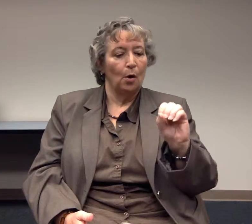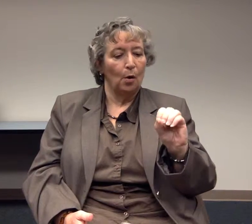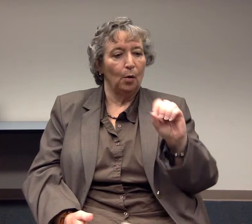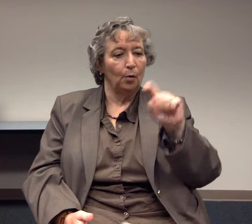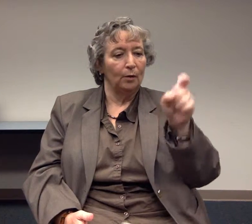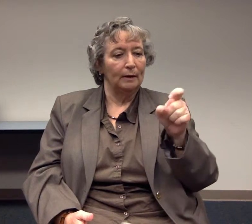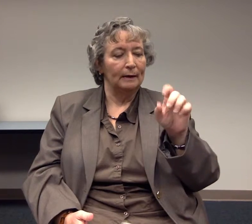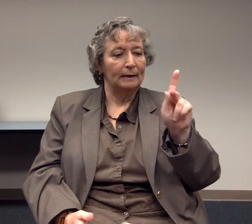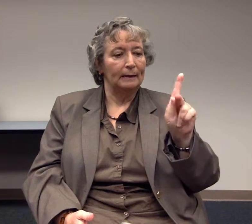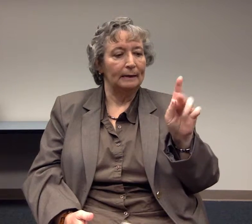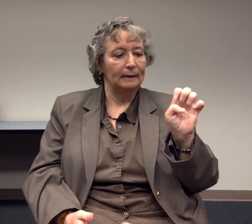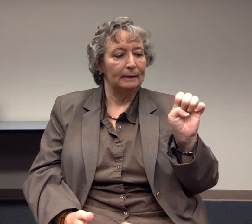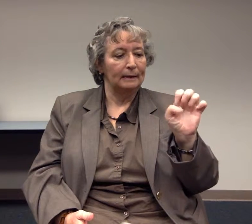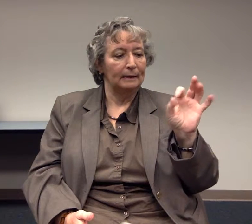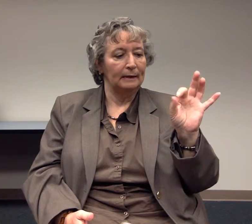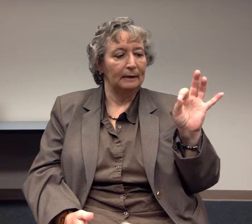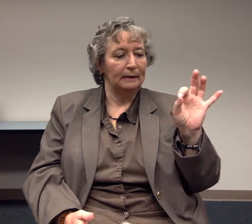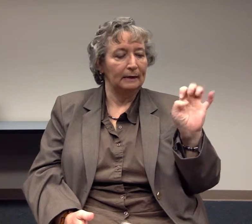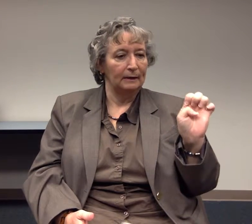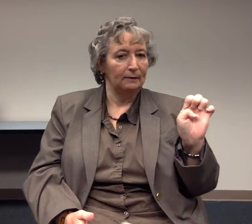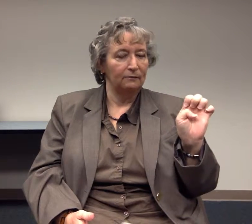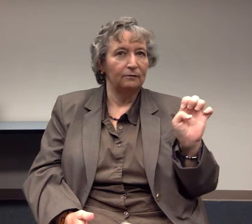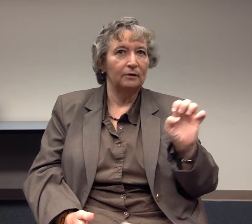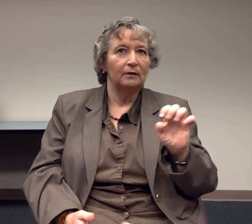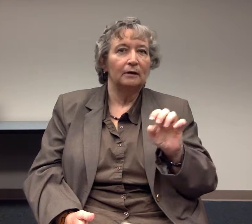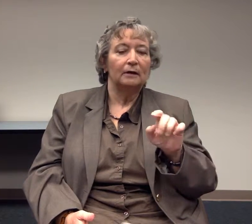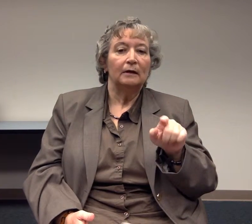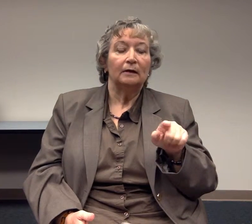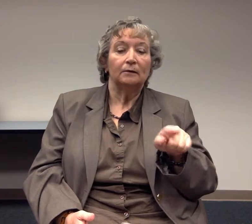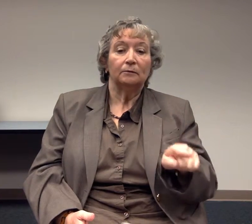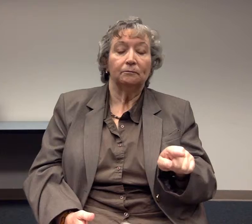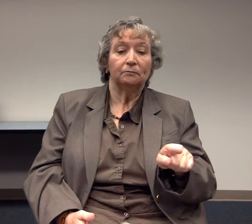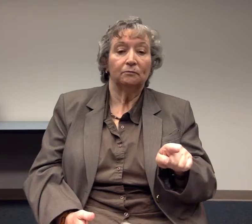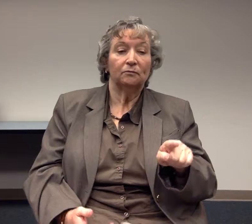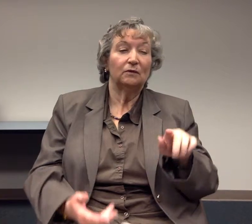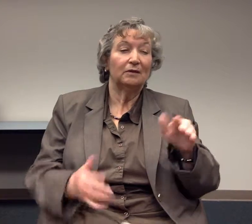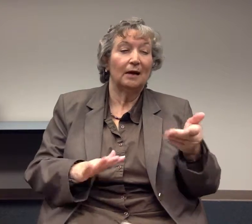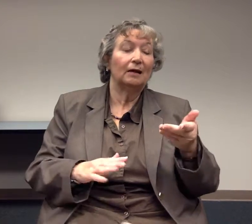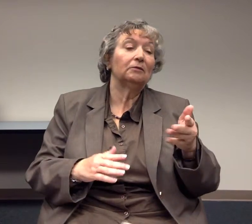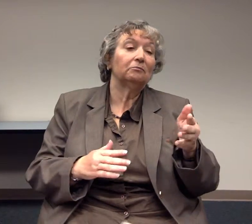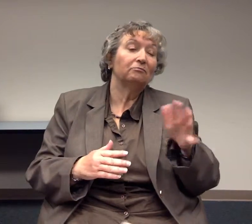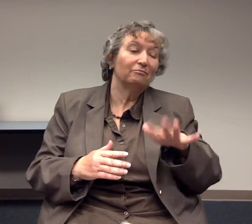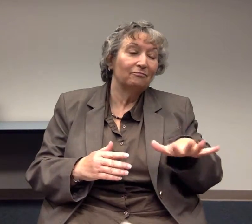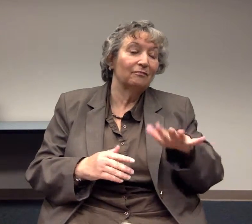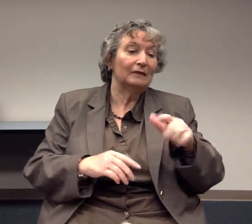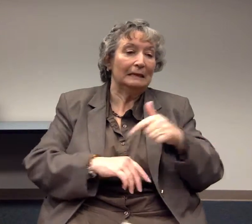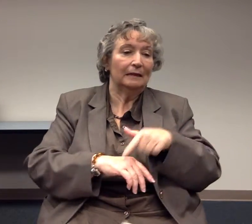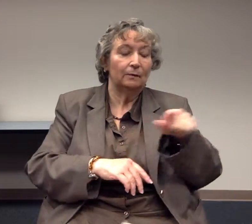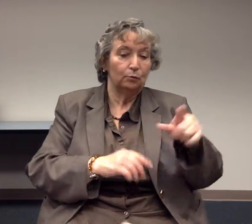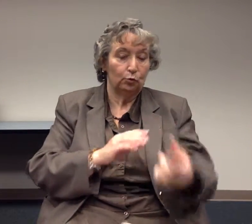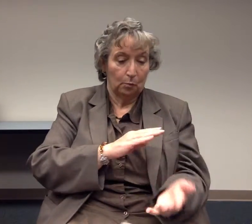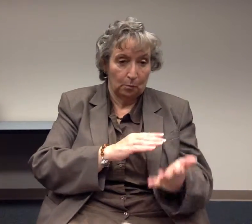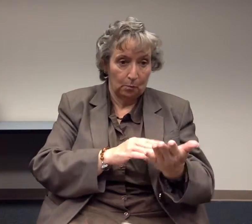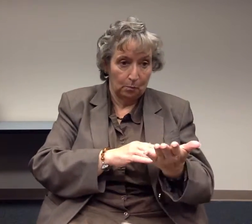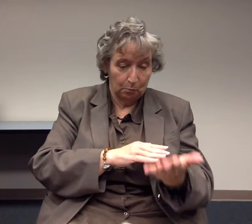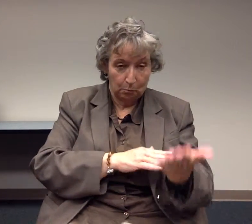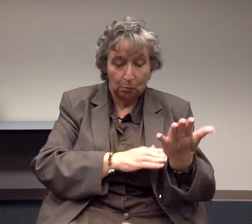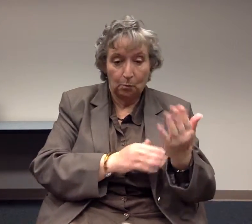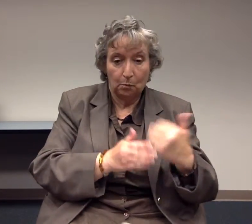same time you were born. And she lived to be 98 years old. She was a beautiful, beautiful painter. And